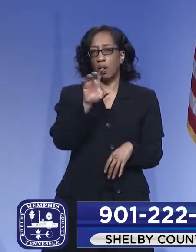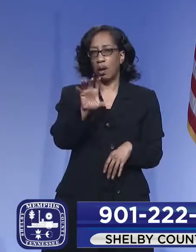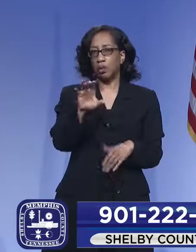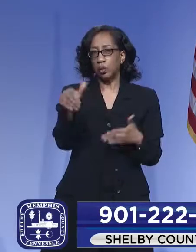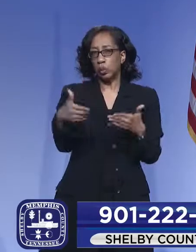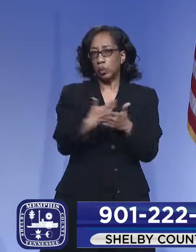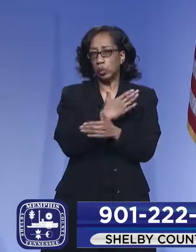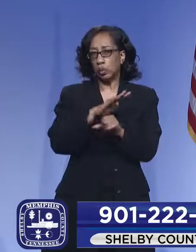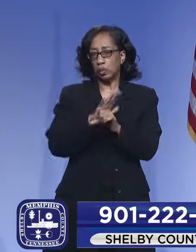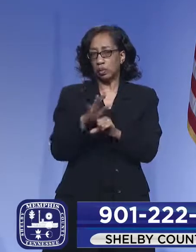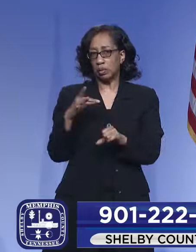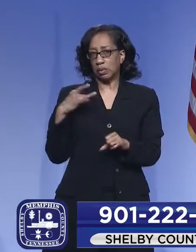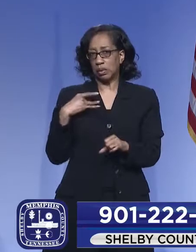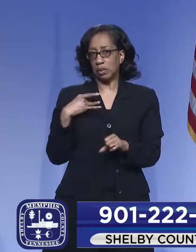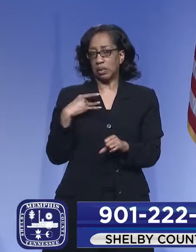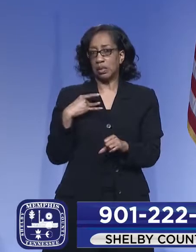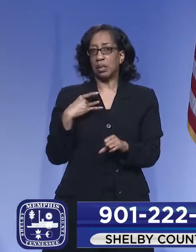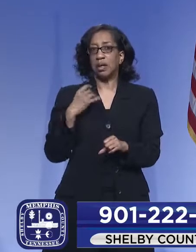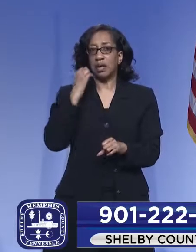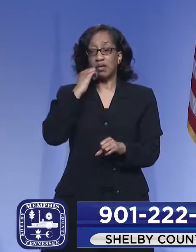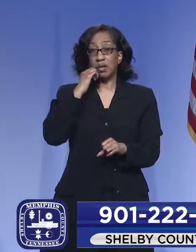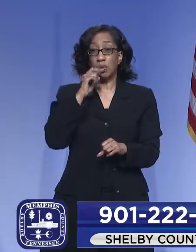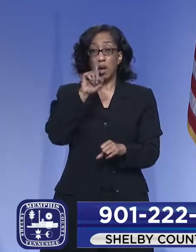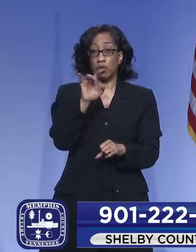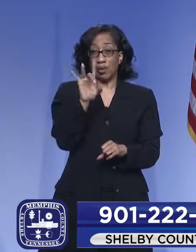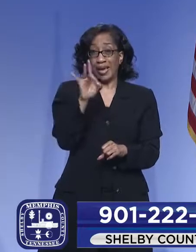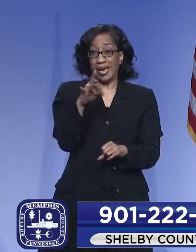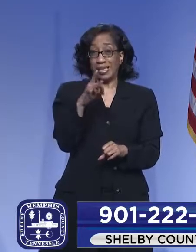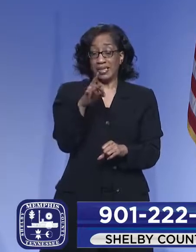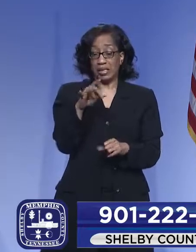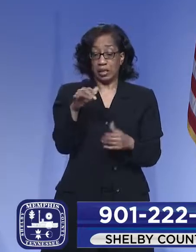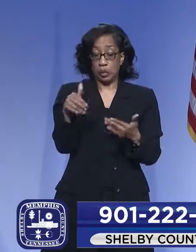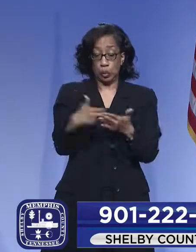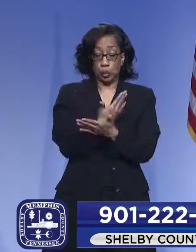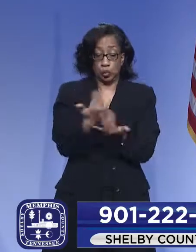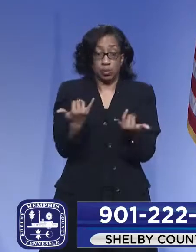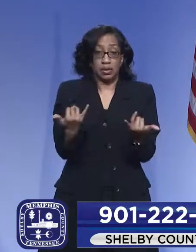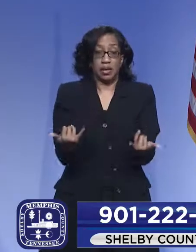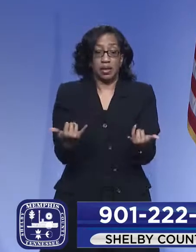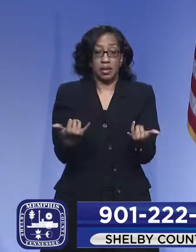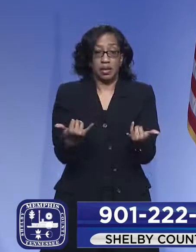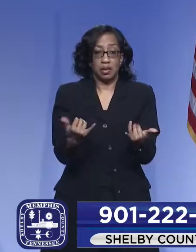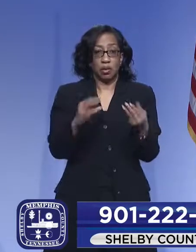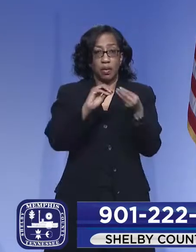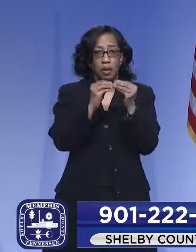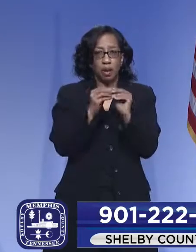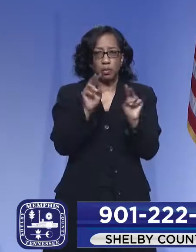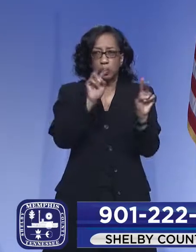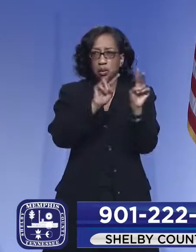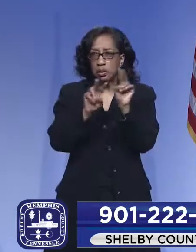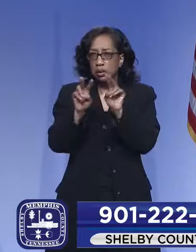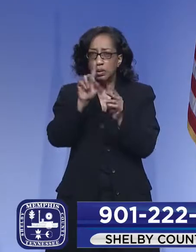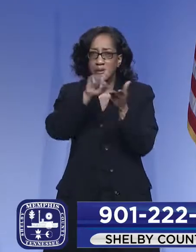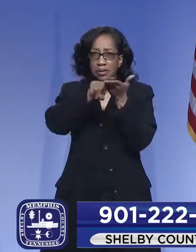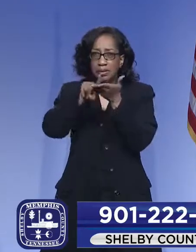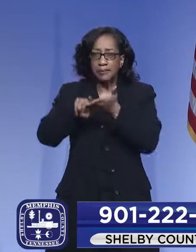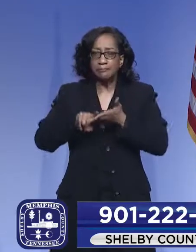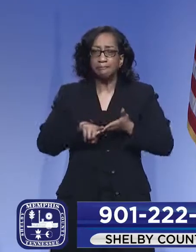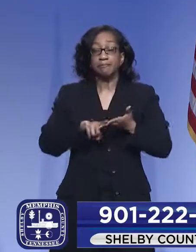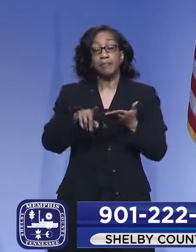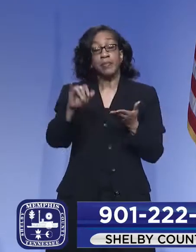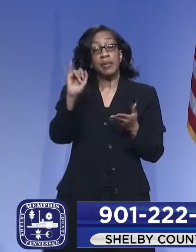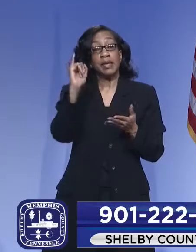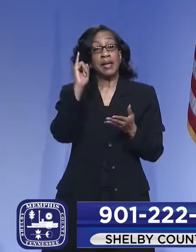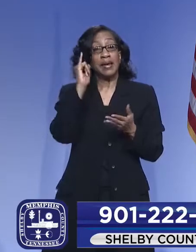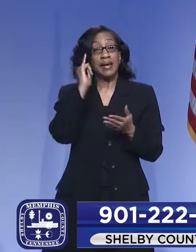a day. We had 118 new cases reported today. We'll watch all of these different metrics, and if things, you